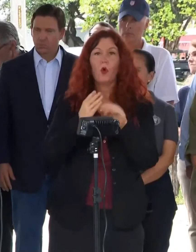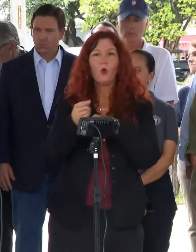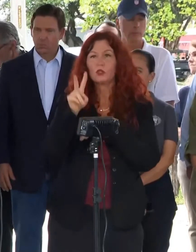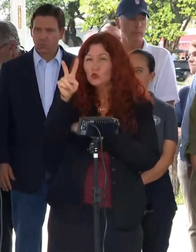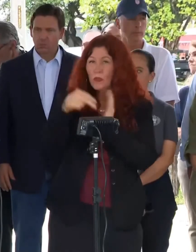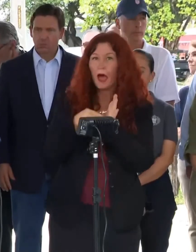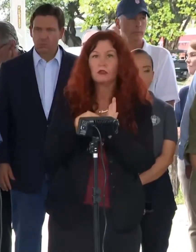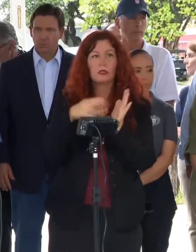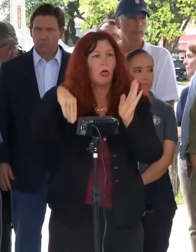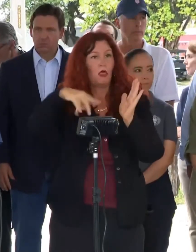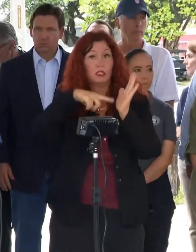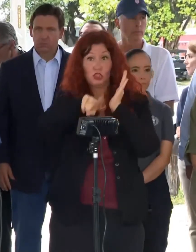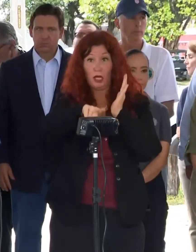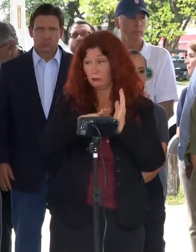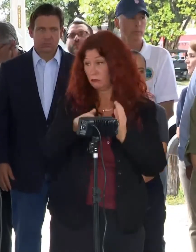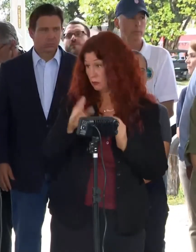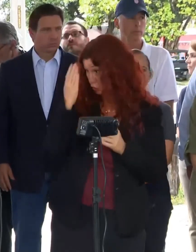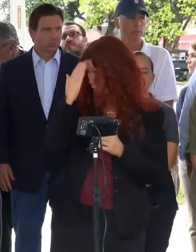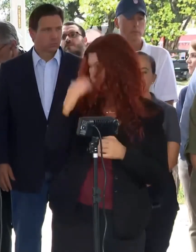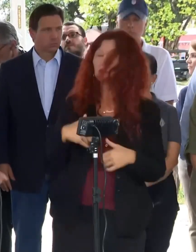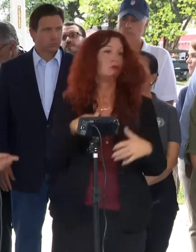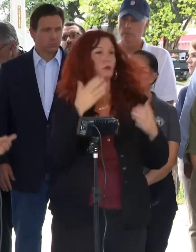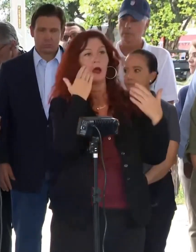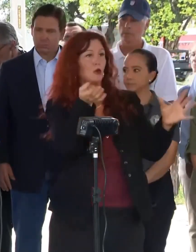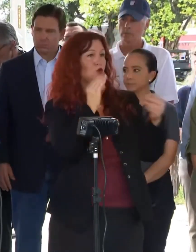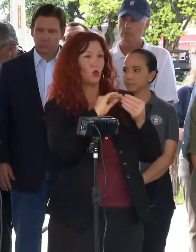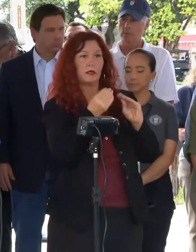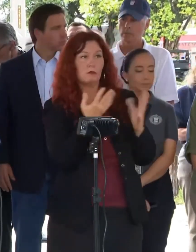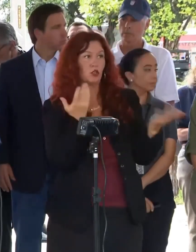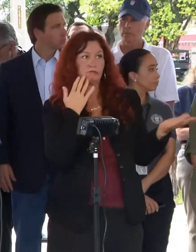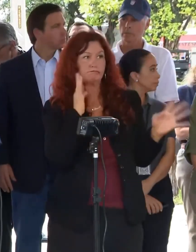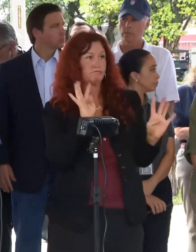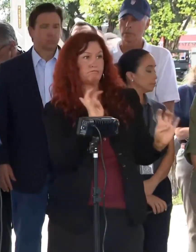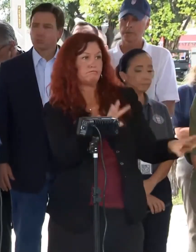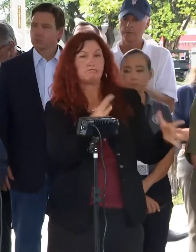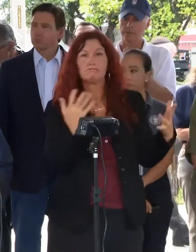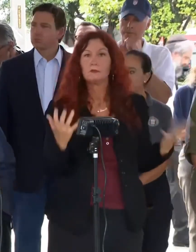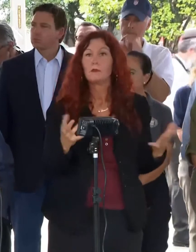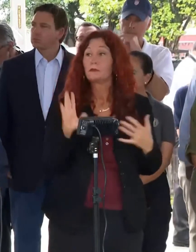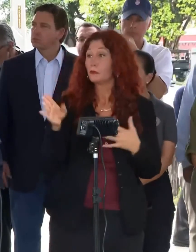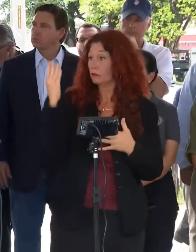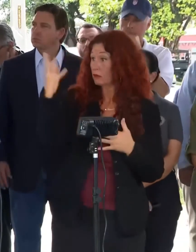I do not have that number. Could you give us an update on the audit so far?